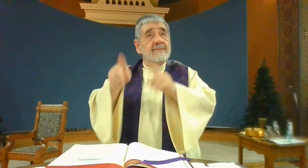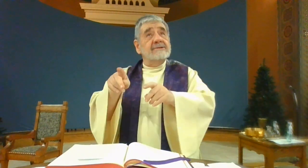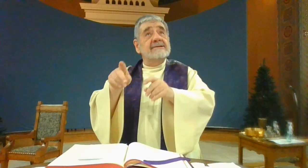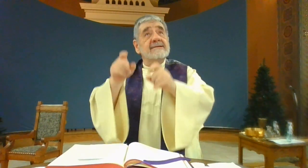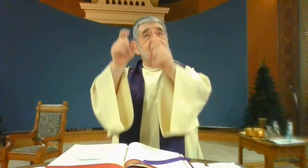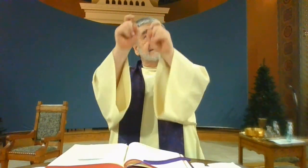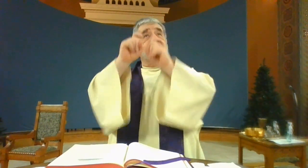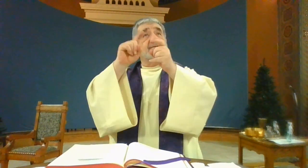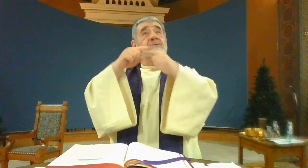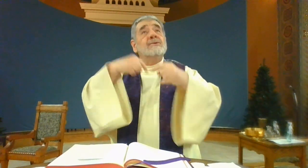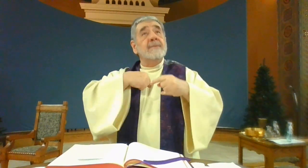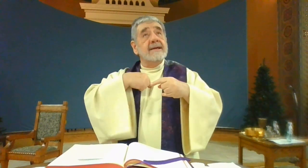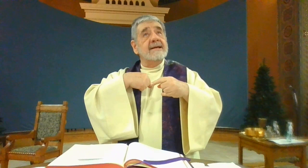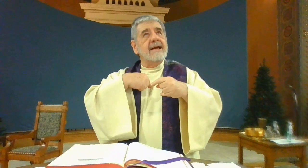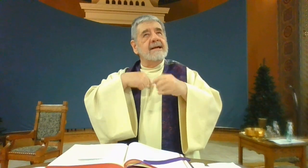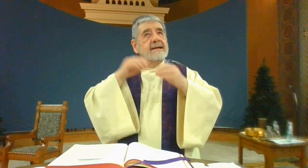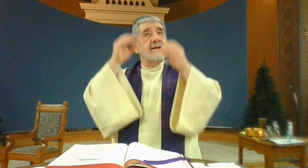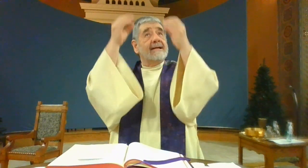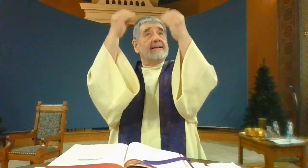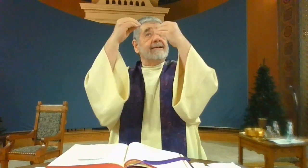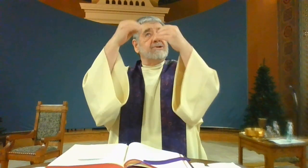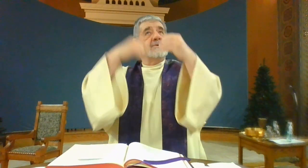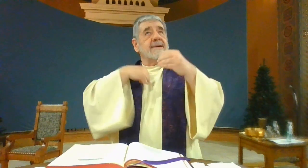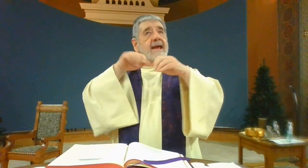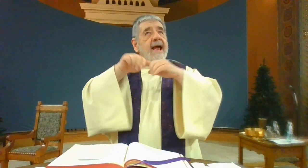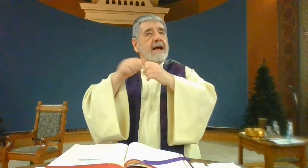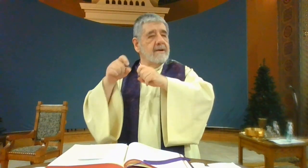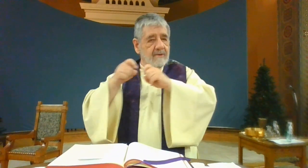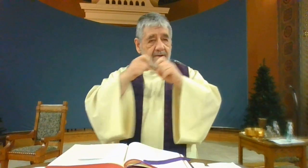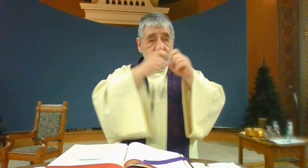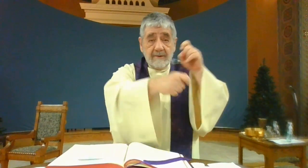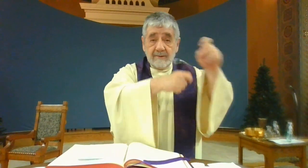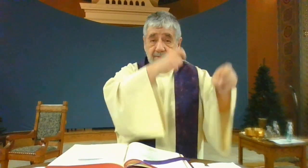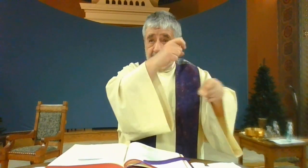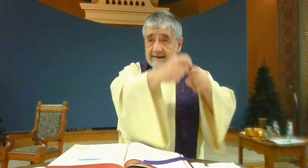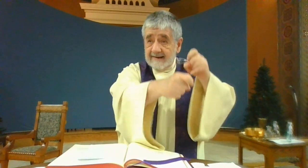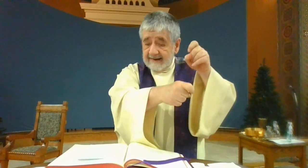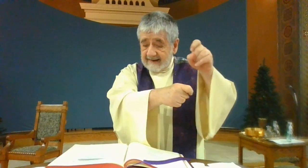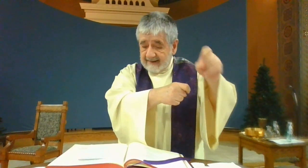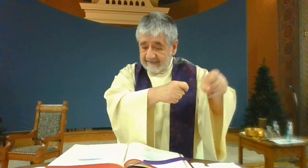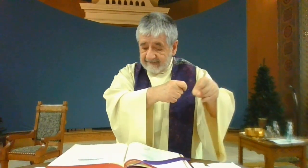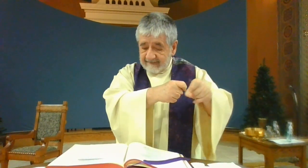give. The person who gives to me teaches me how to give.